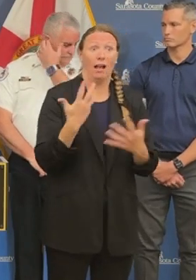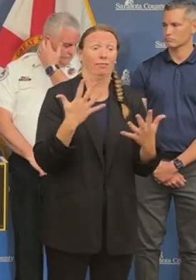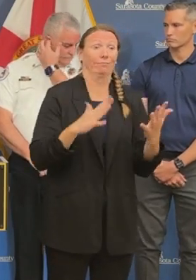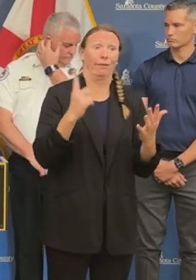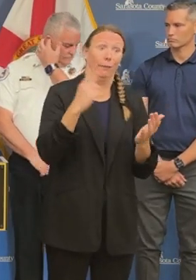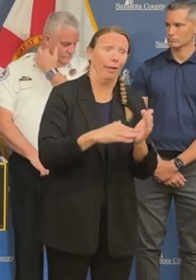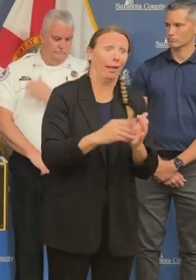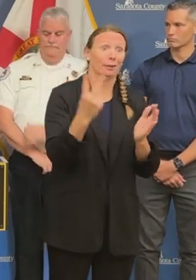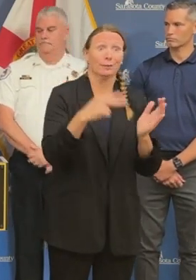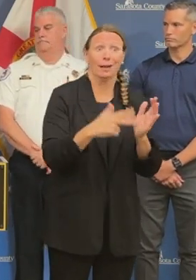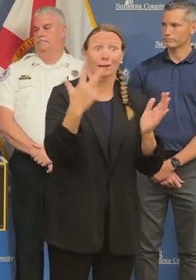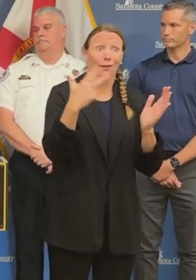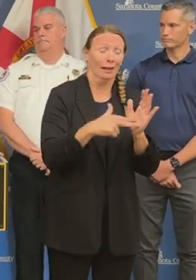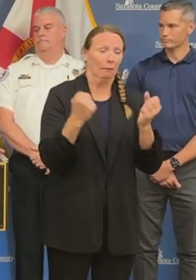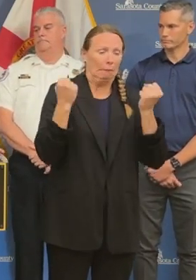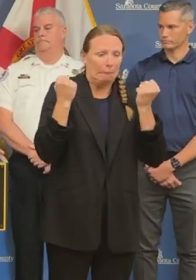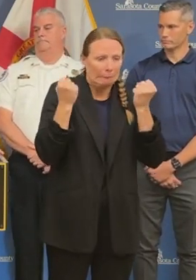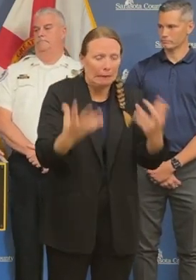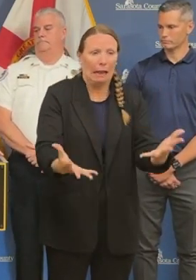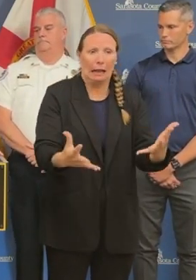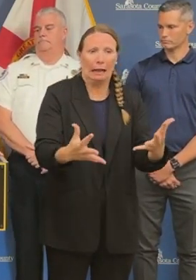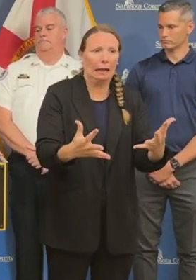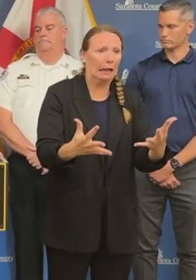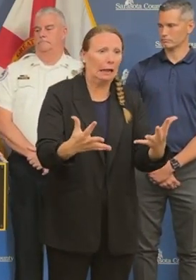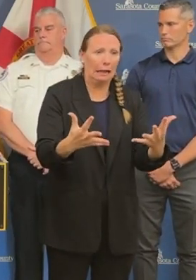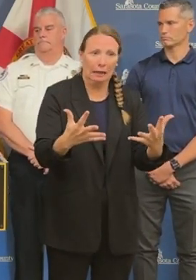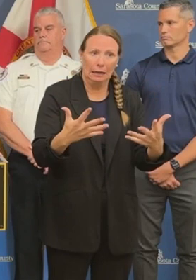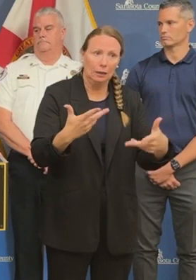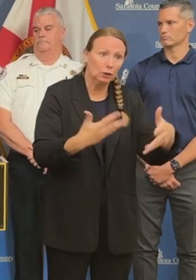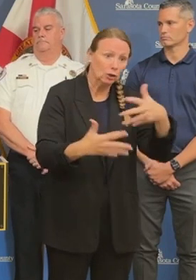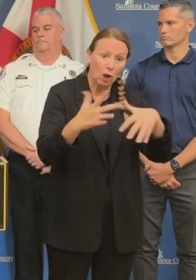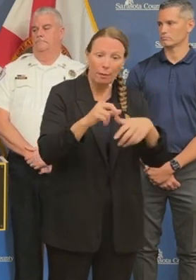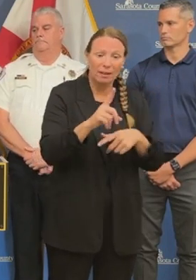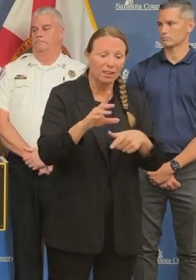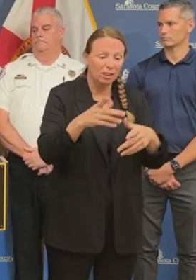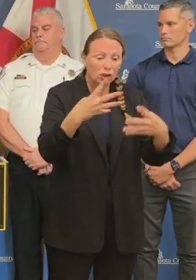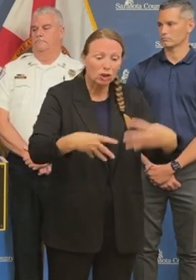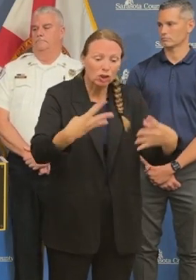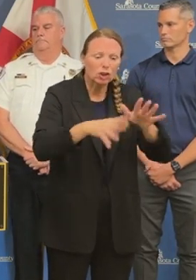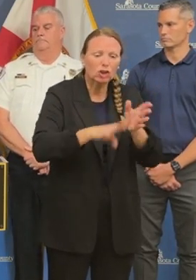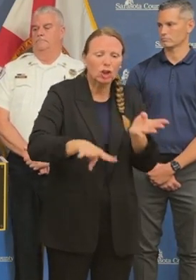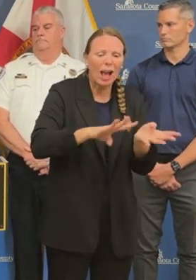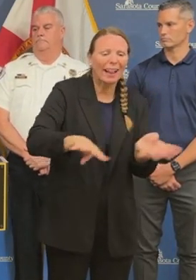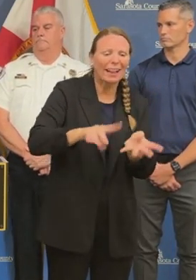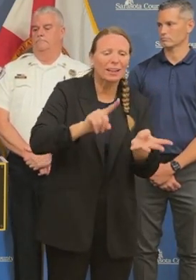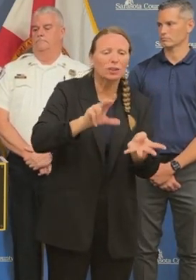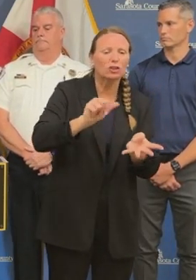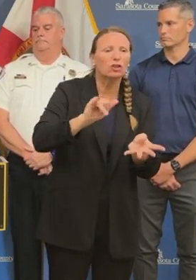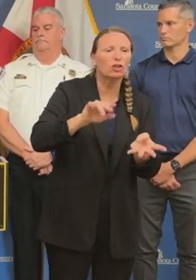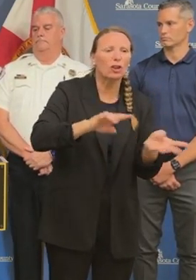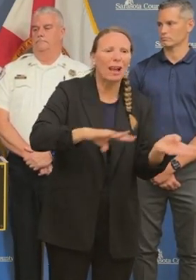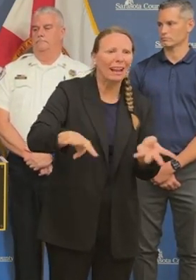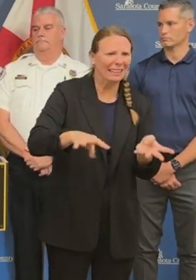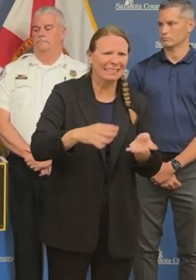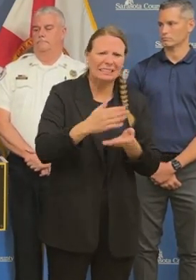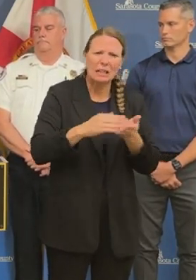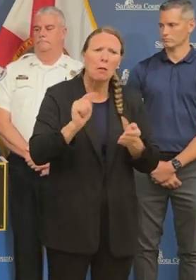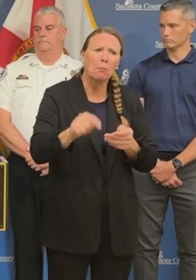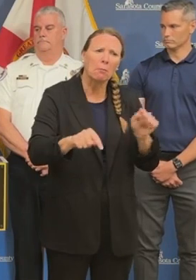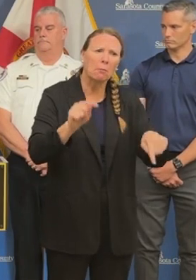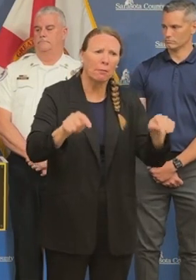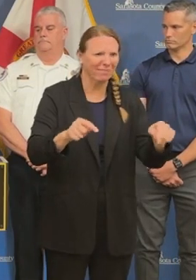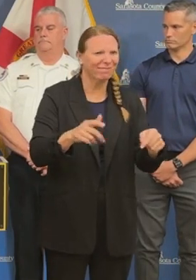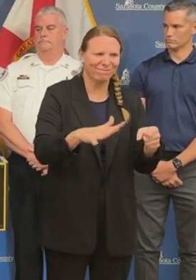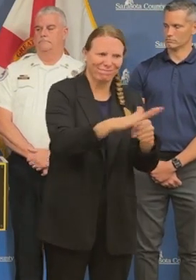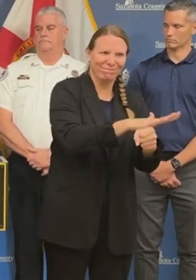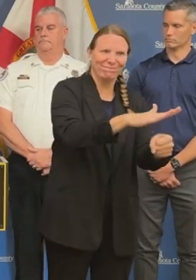throughout Sarasota County. Some of them are still left inaccessible by Hurricane Helene. But yes,